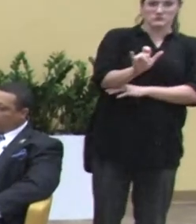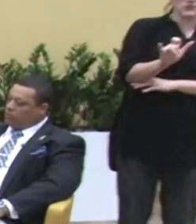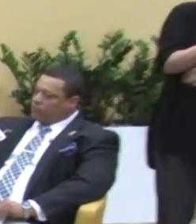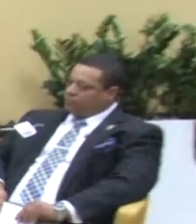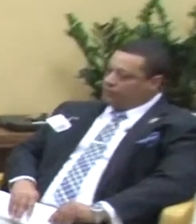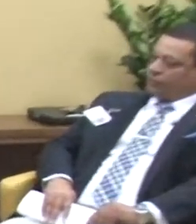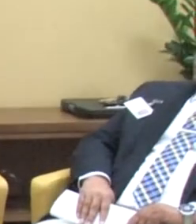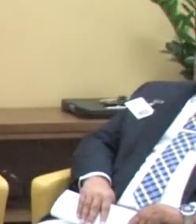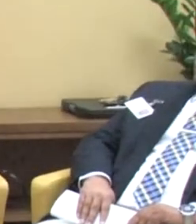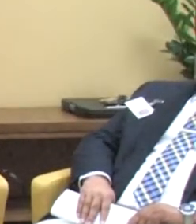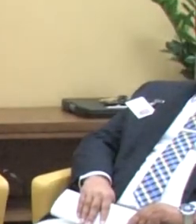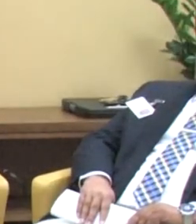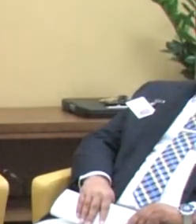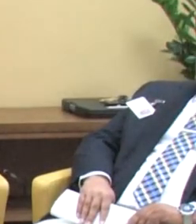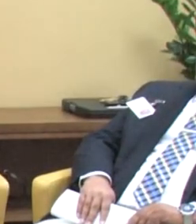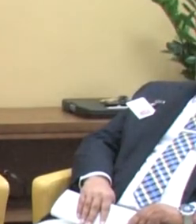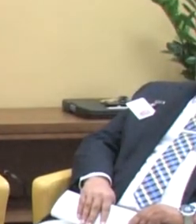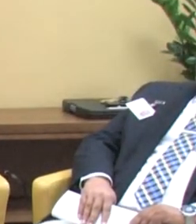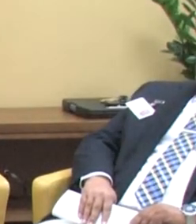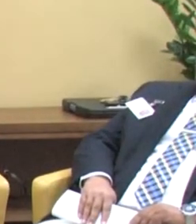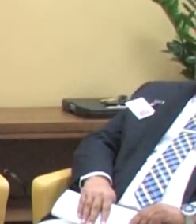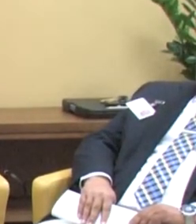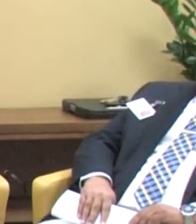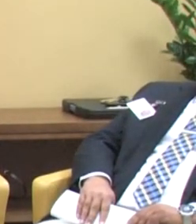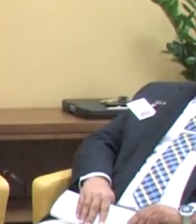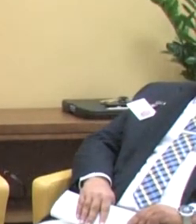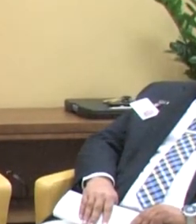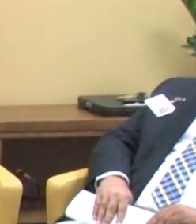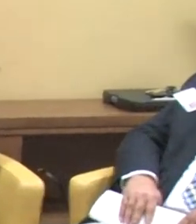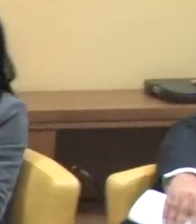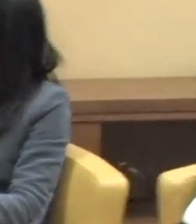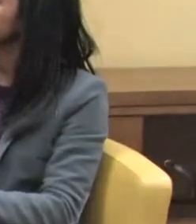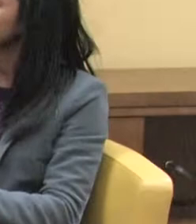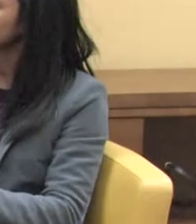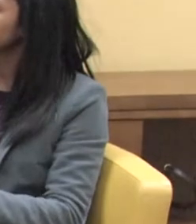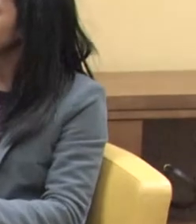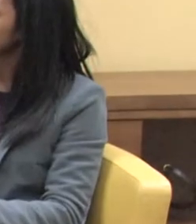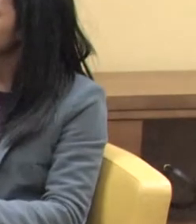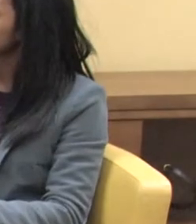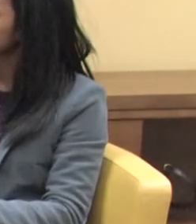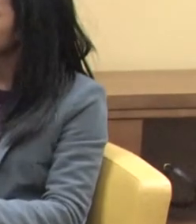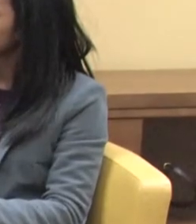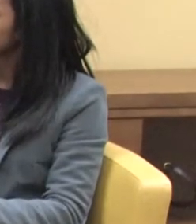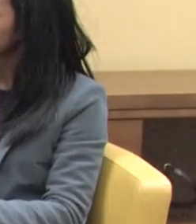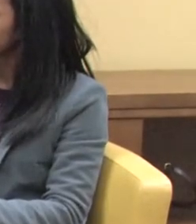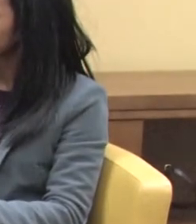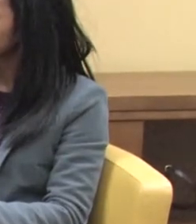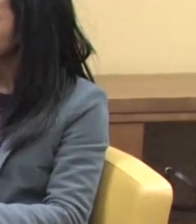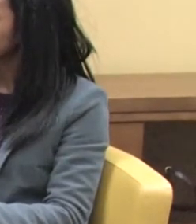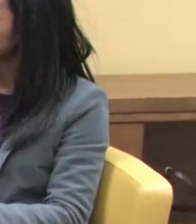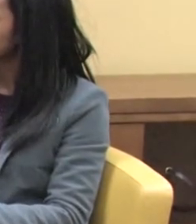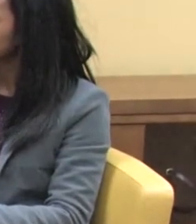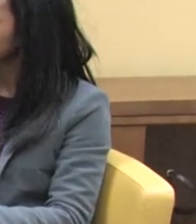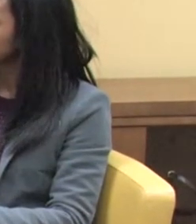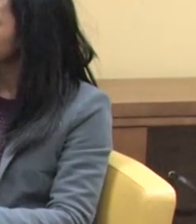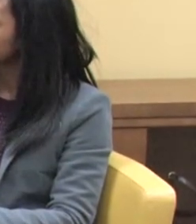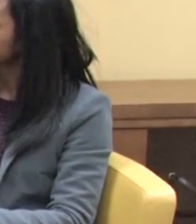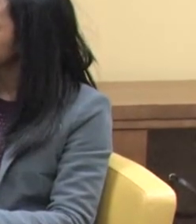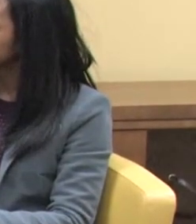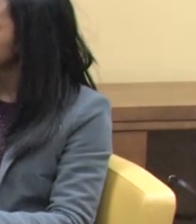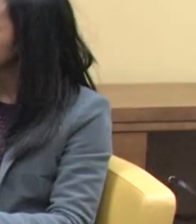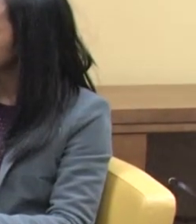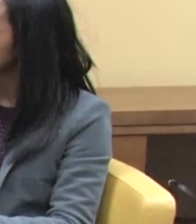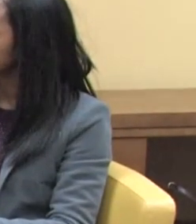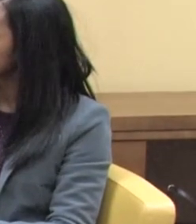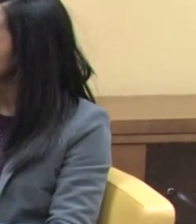folk had become comfortable knowing about Dr. King and the Southern Christian Leadership Conference and their approach